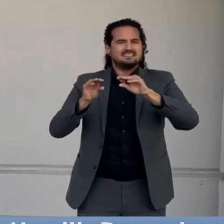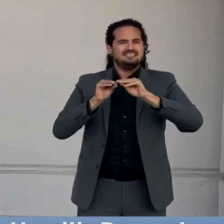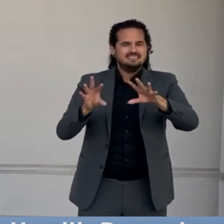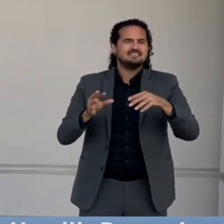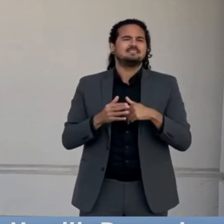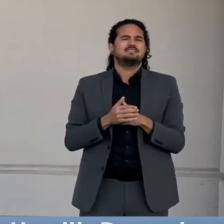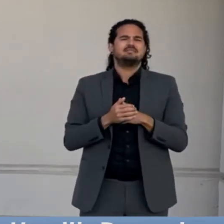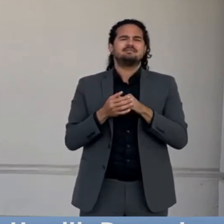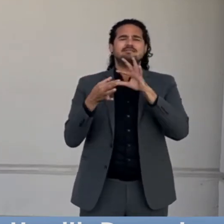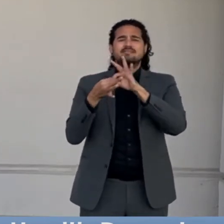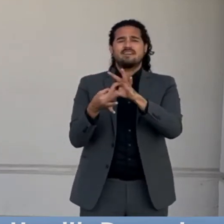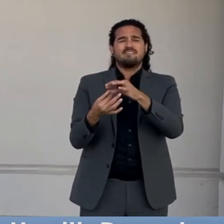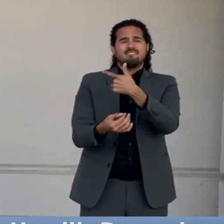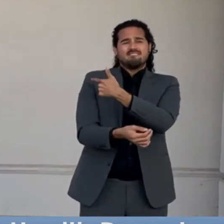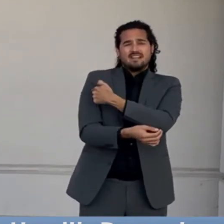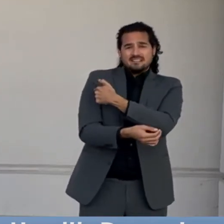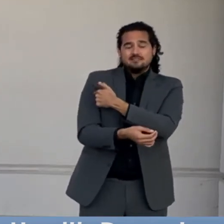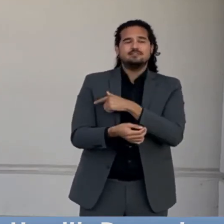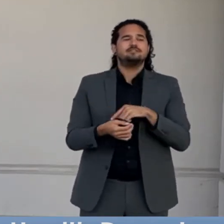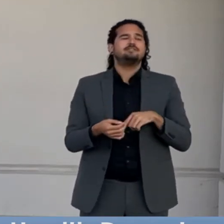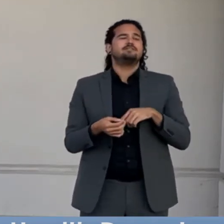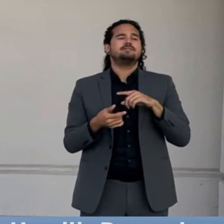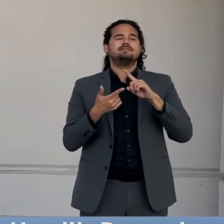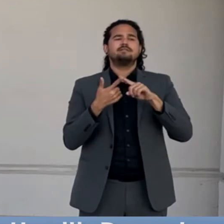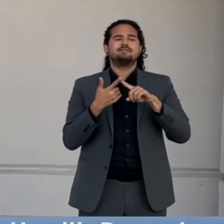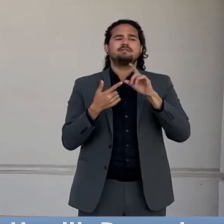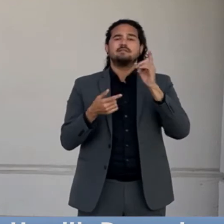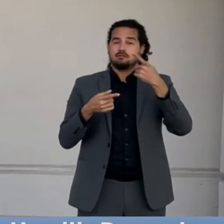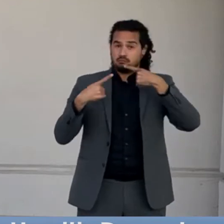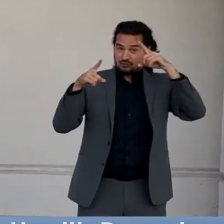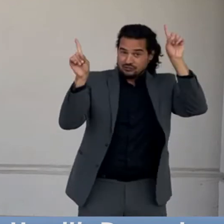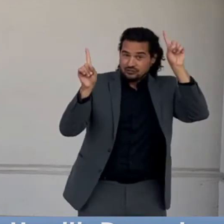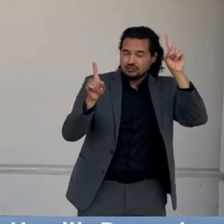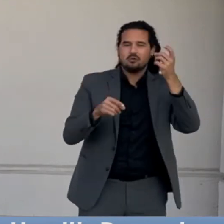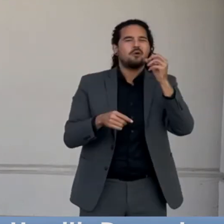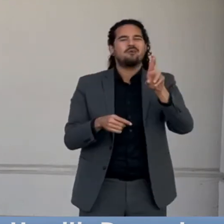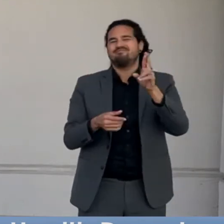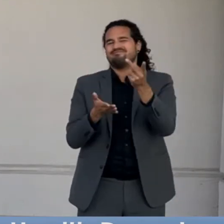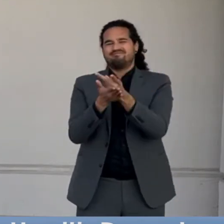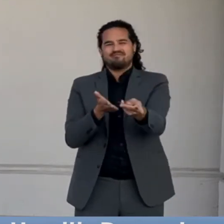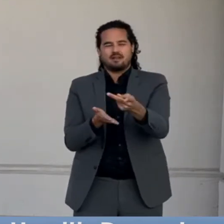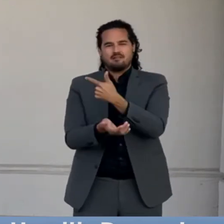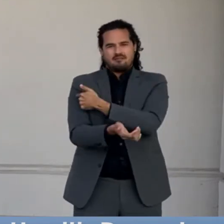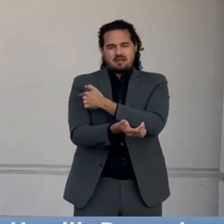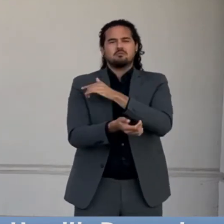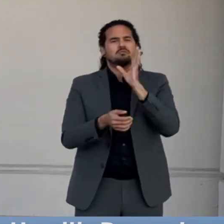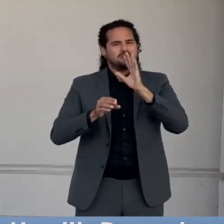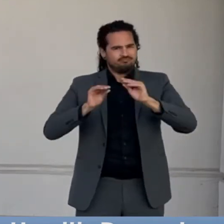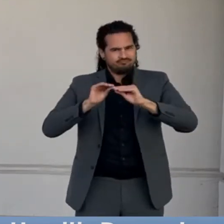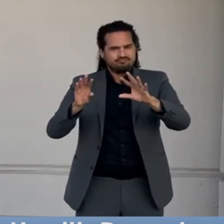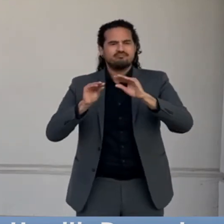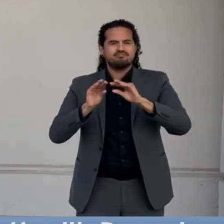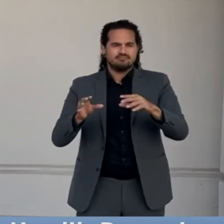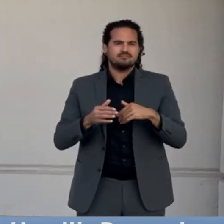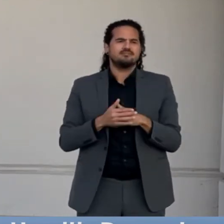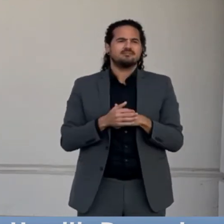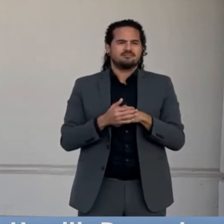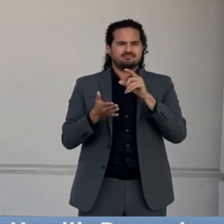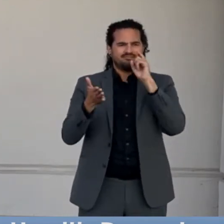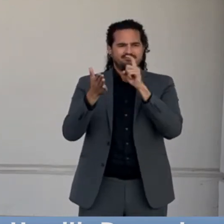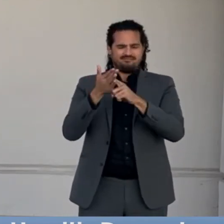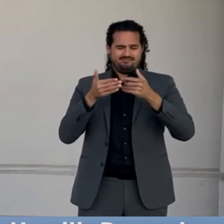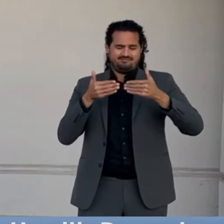vaccination hesitancy. We need to remember, though, that for the next several months, as the vaccines become more